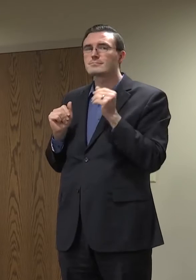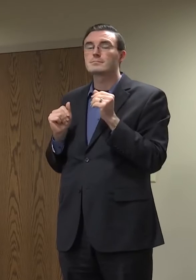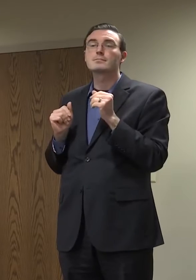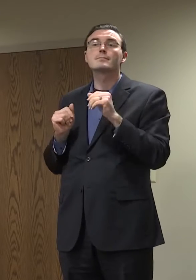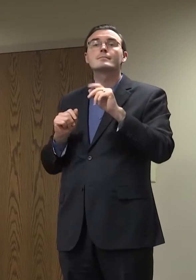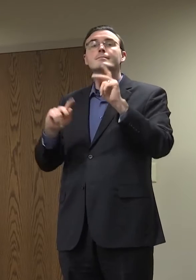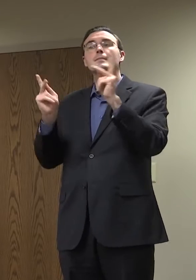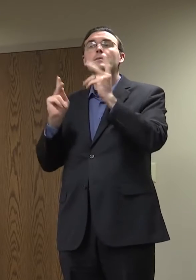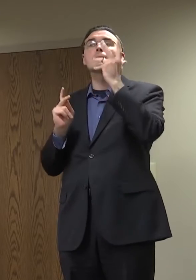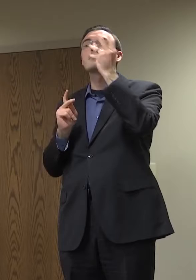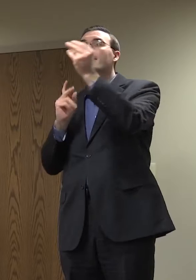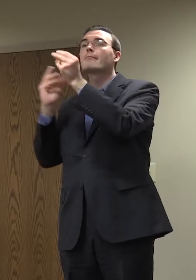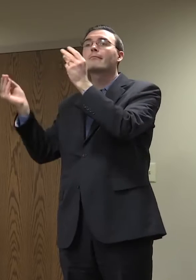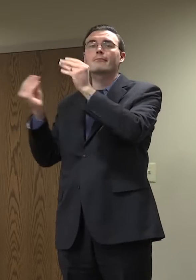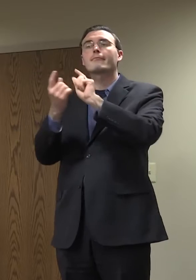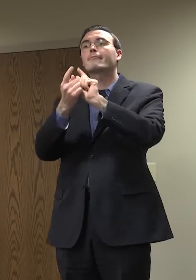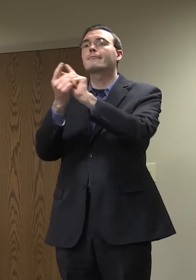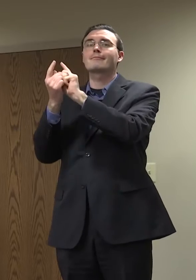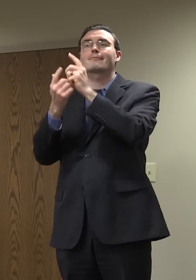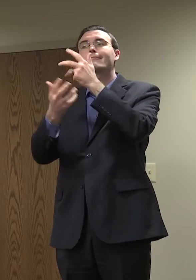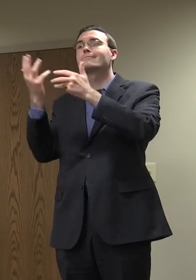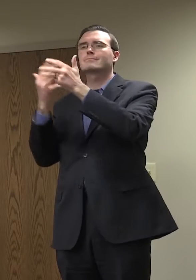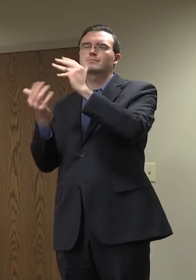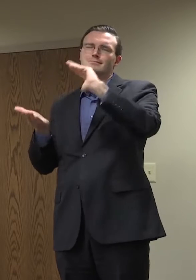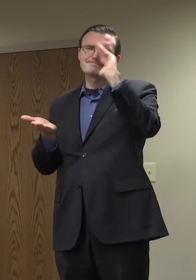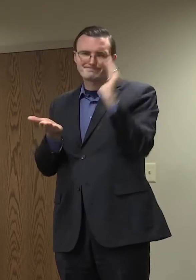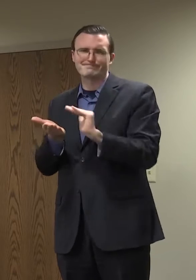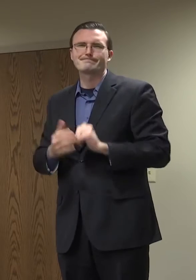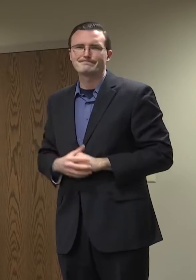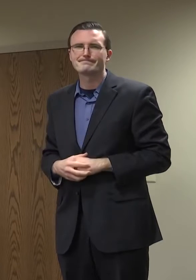limiting contacts outside of your household.